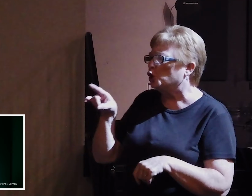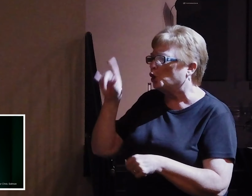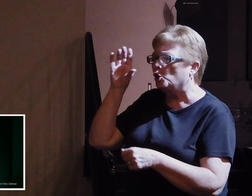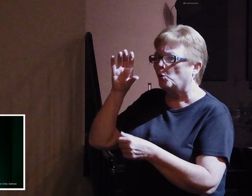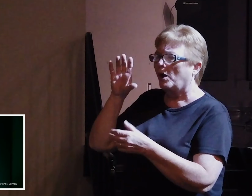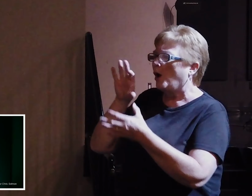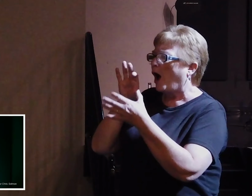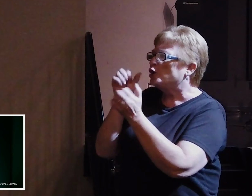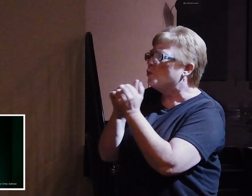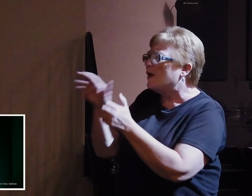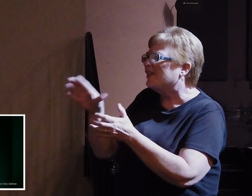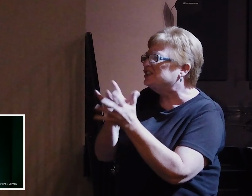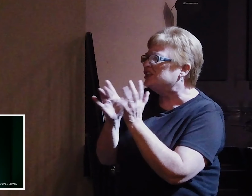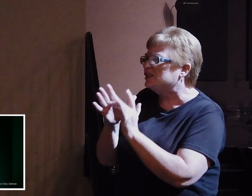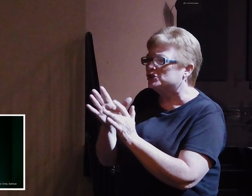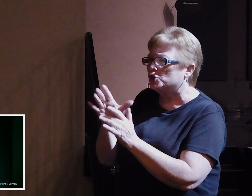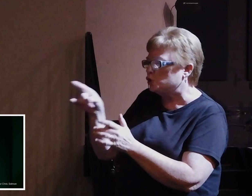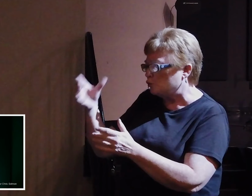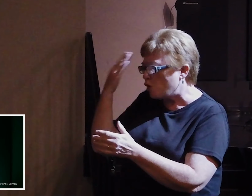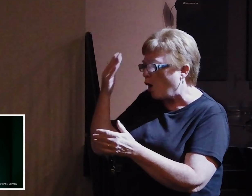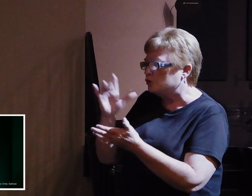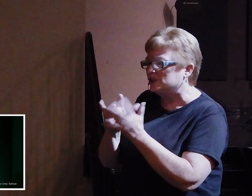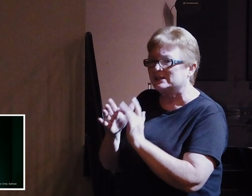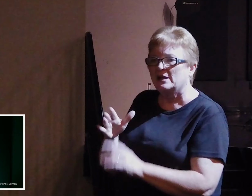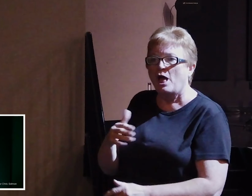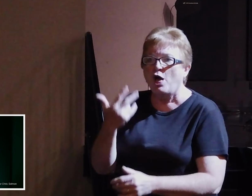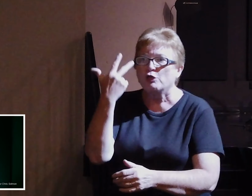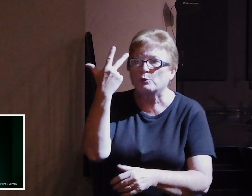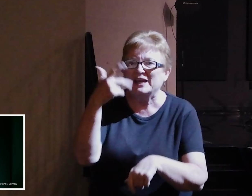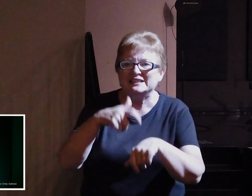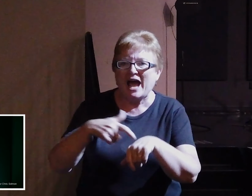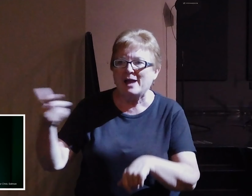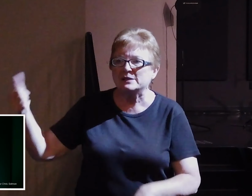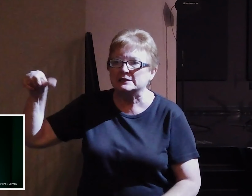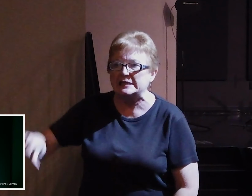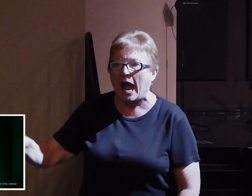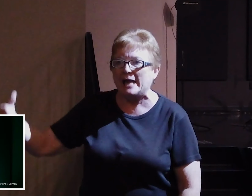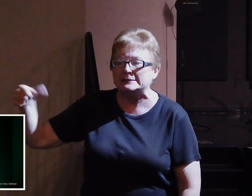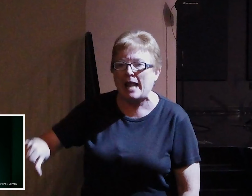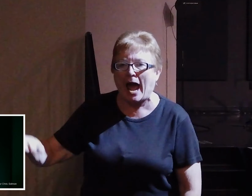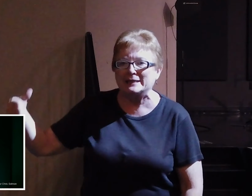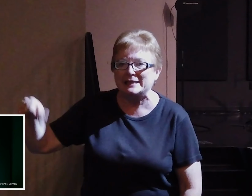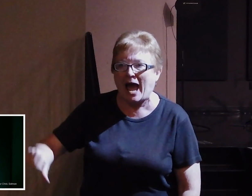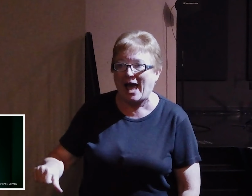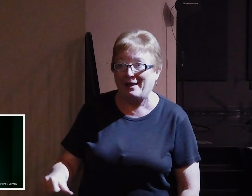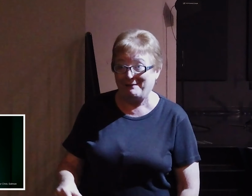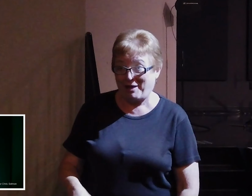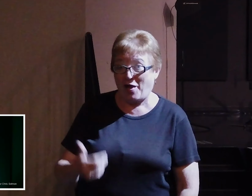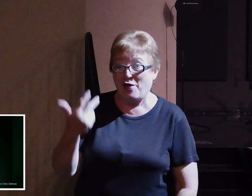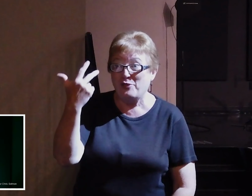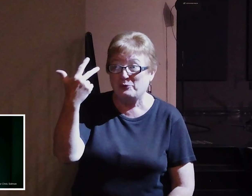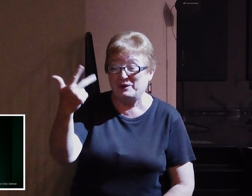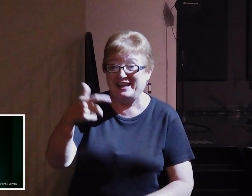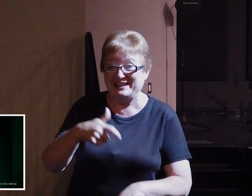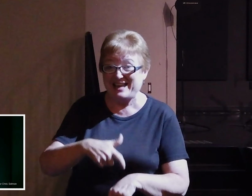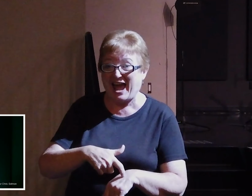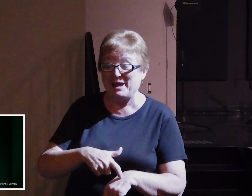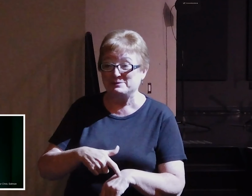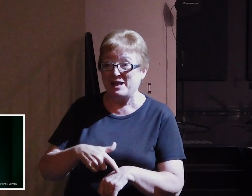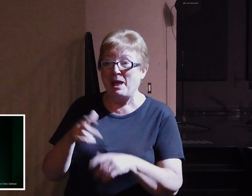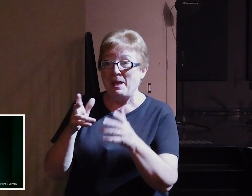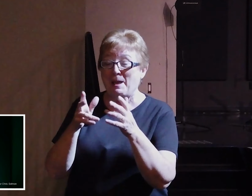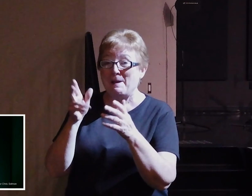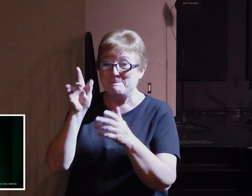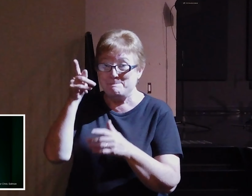he was with Jesus. And he said three times, no. Three times he was ashamed of the name of Jesus and backed